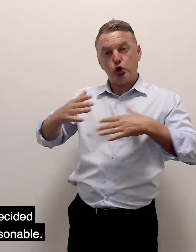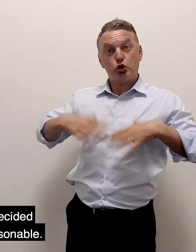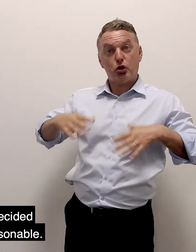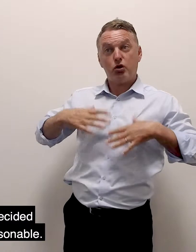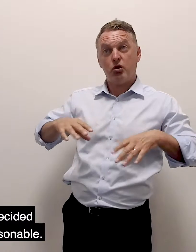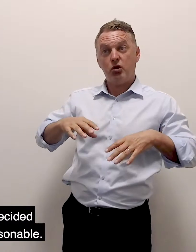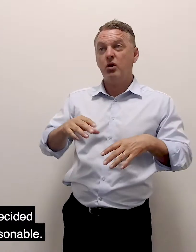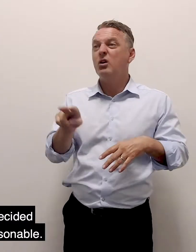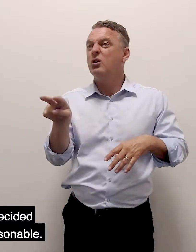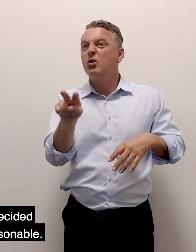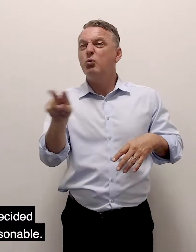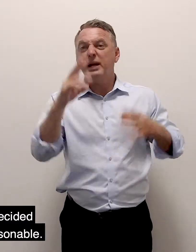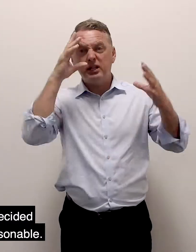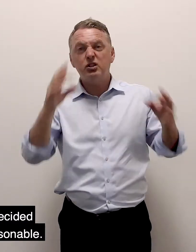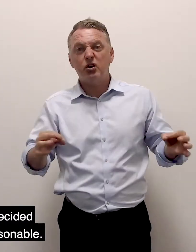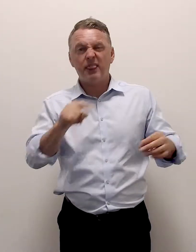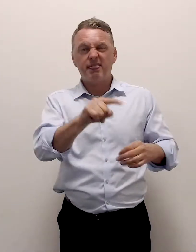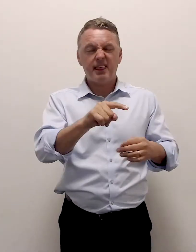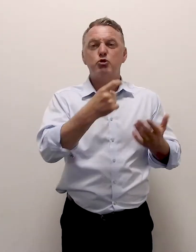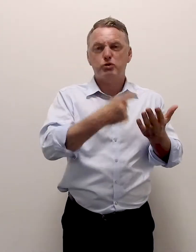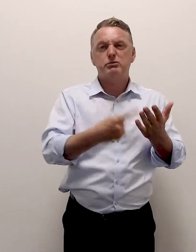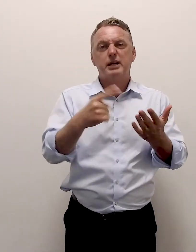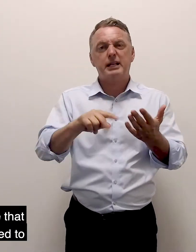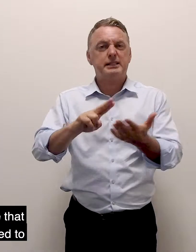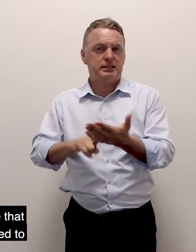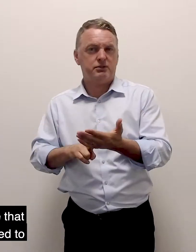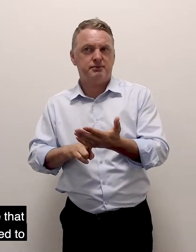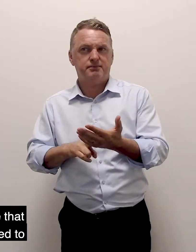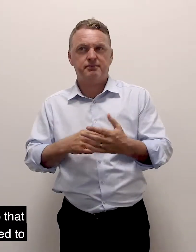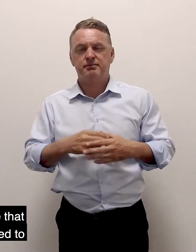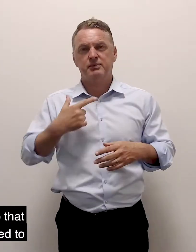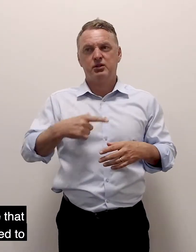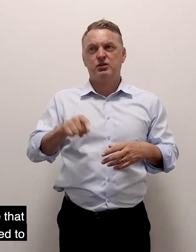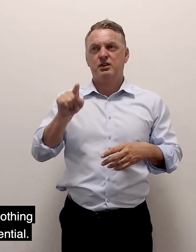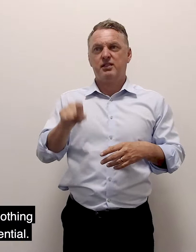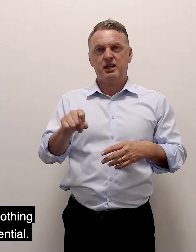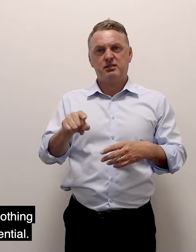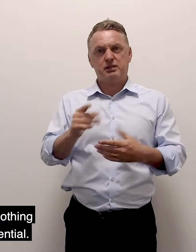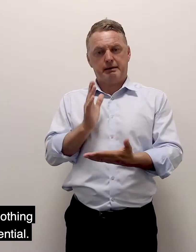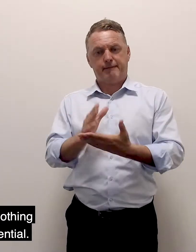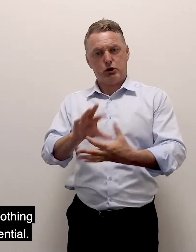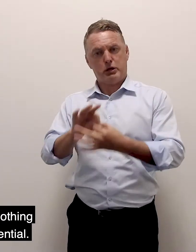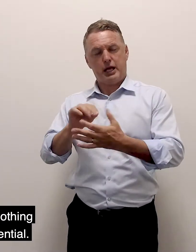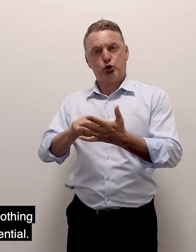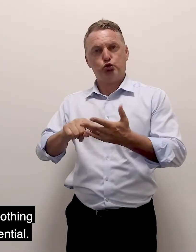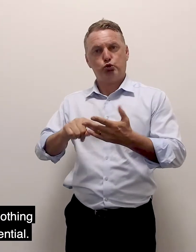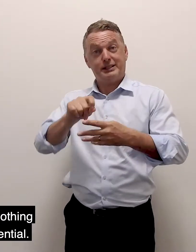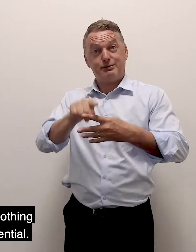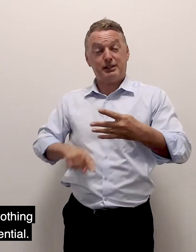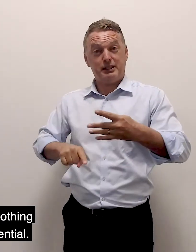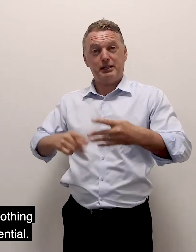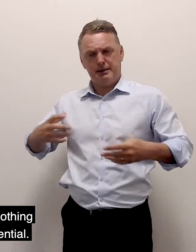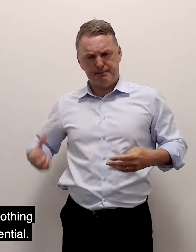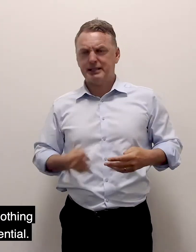Oh, well, we decided that was fair and reasonable. Okay. Because that is very much related to her disability and clothing is